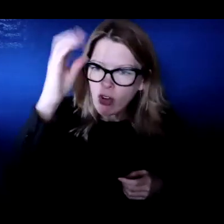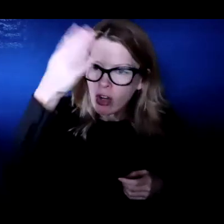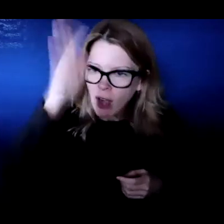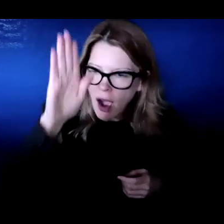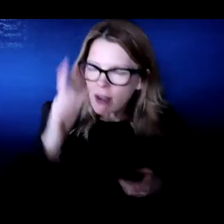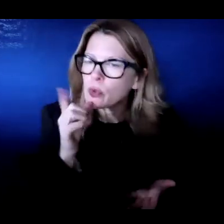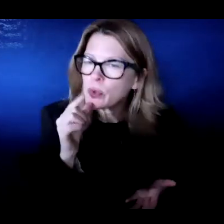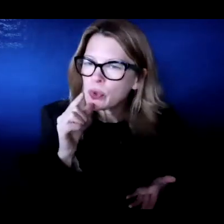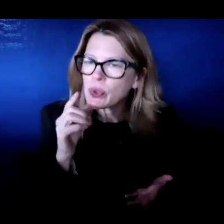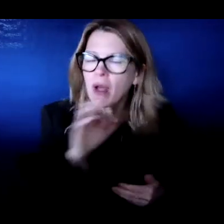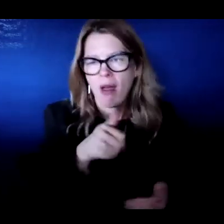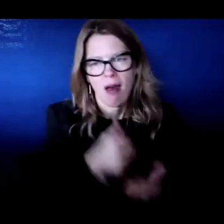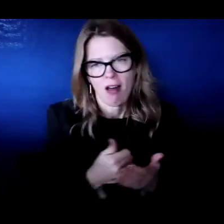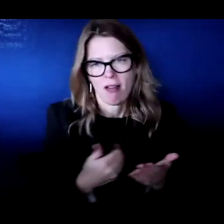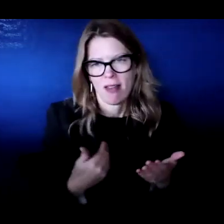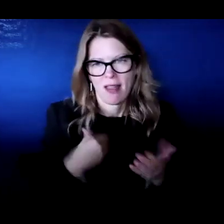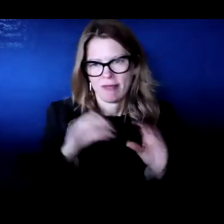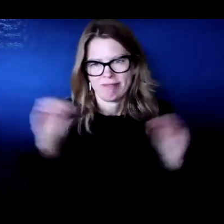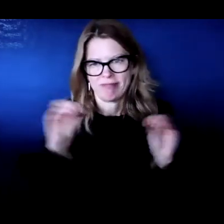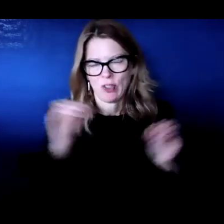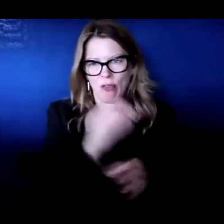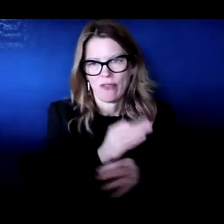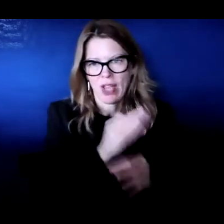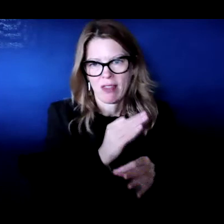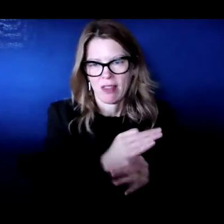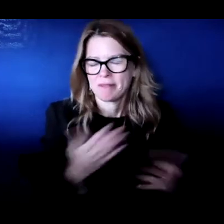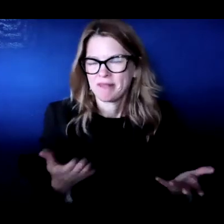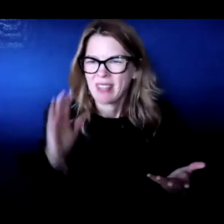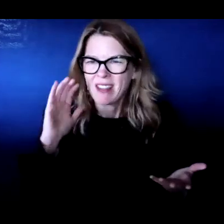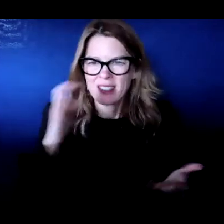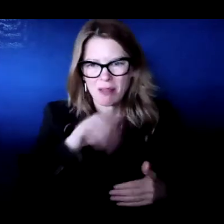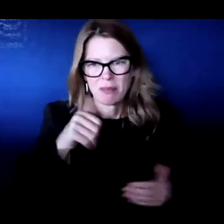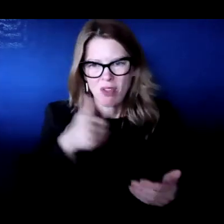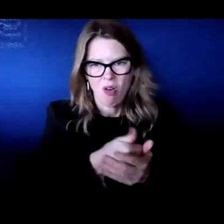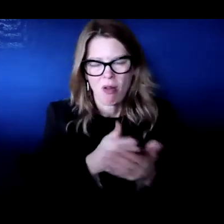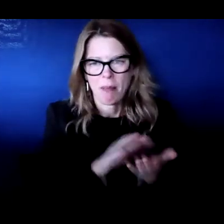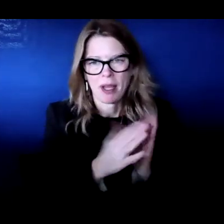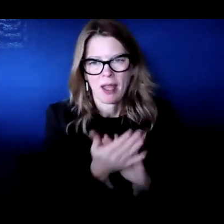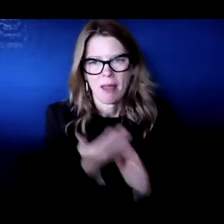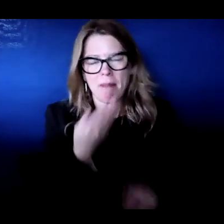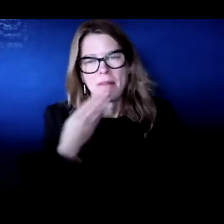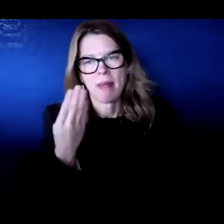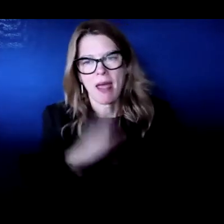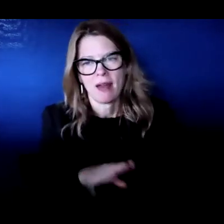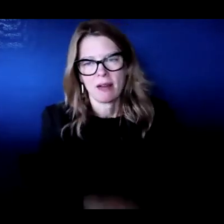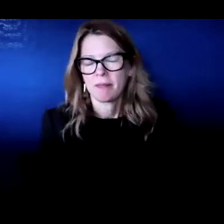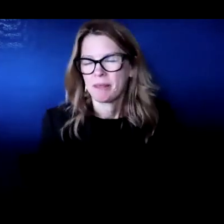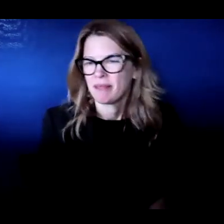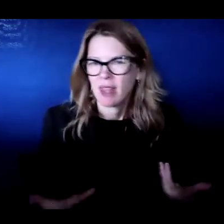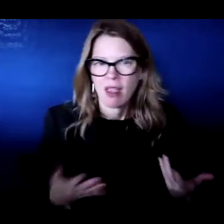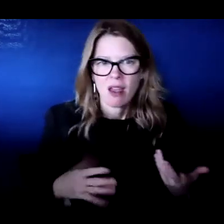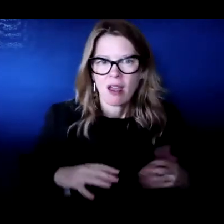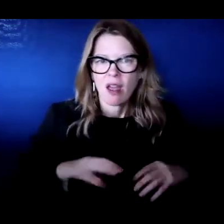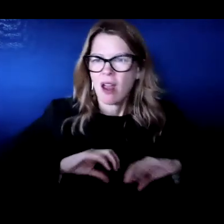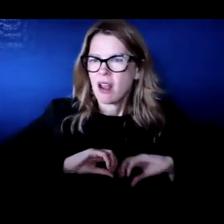Everyone has proved faithless. All alike have turned bad. There is none who does good.